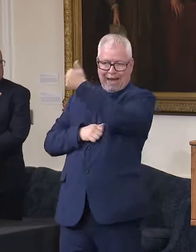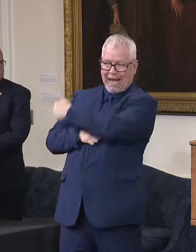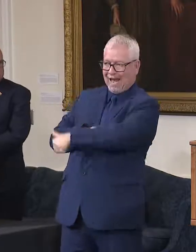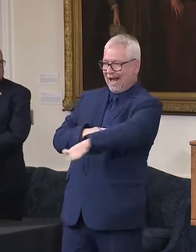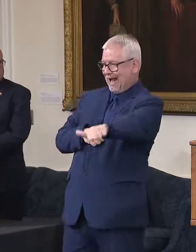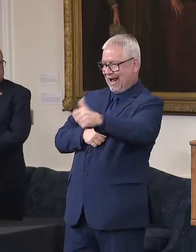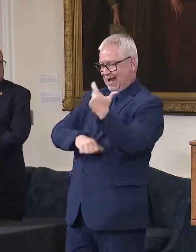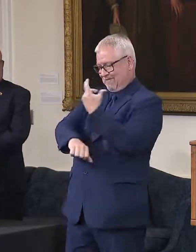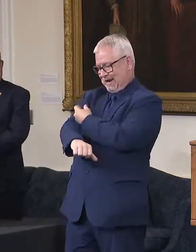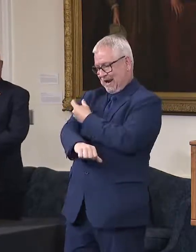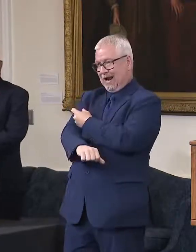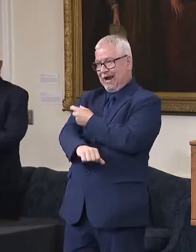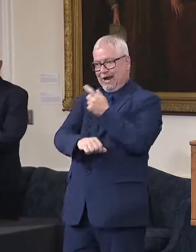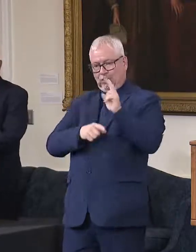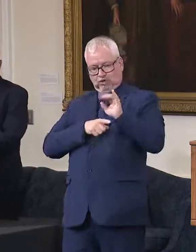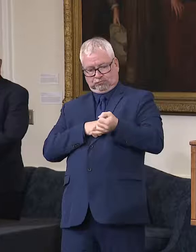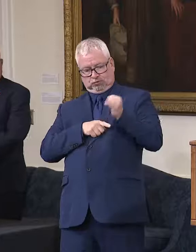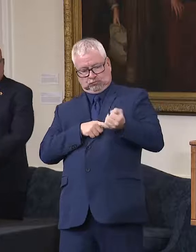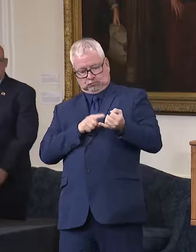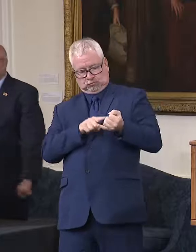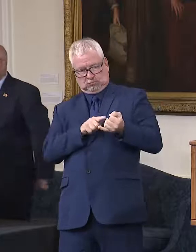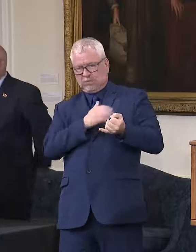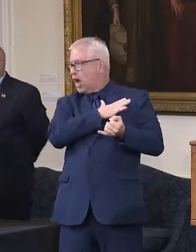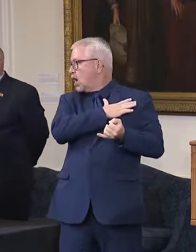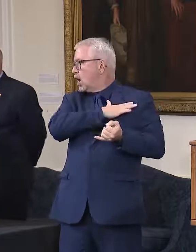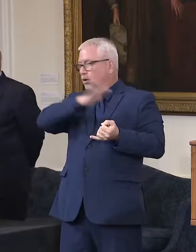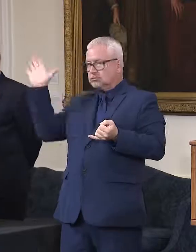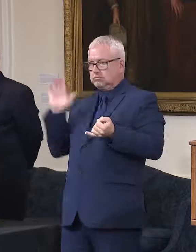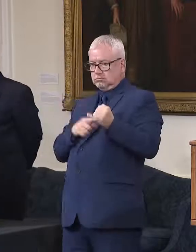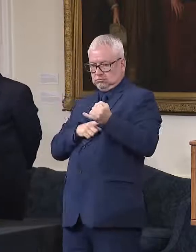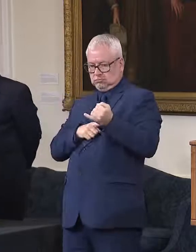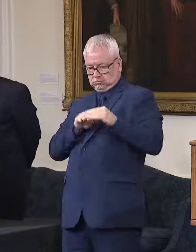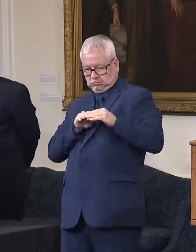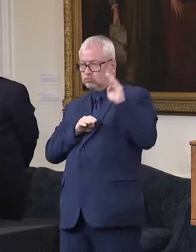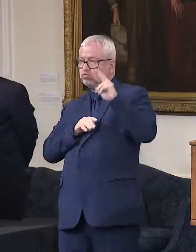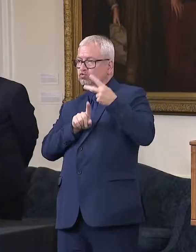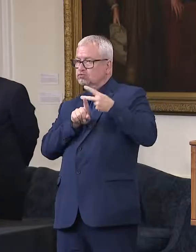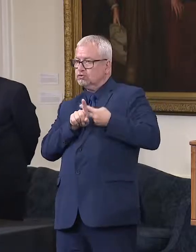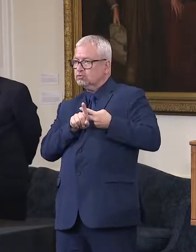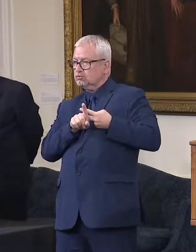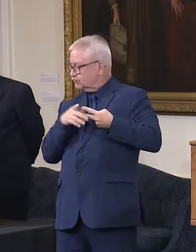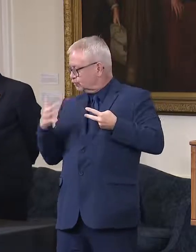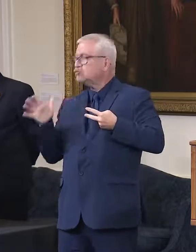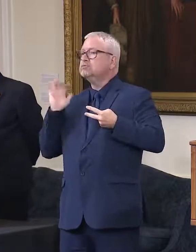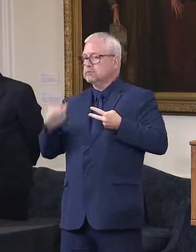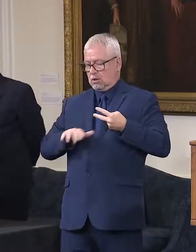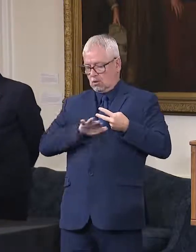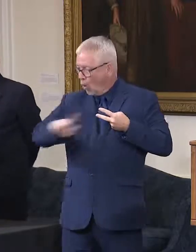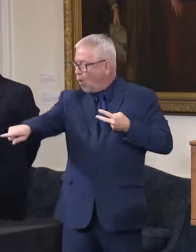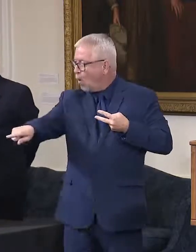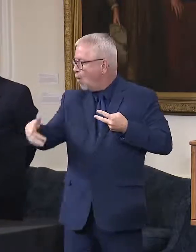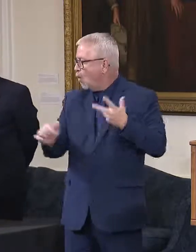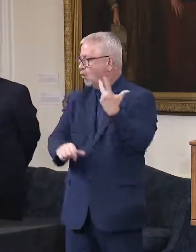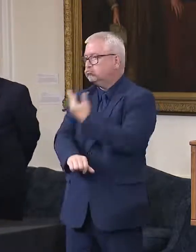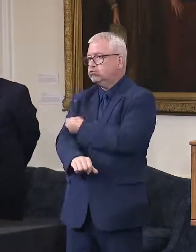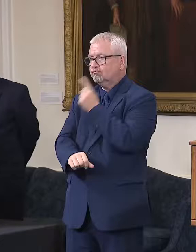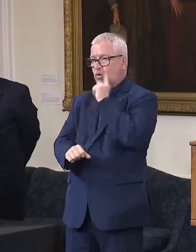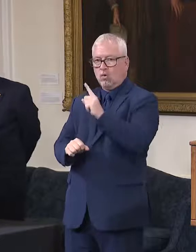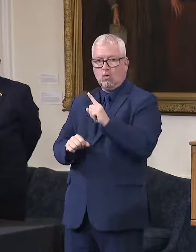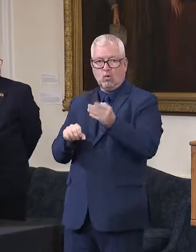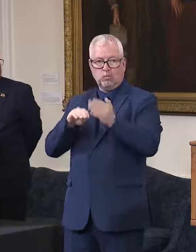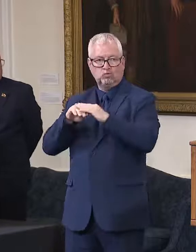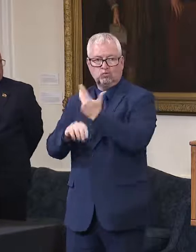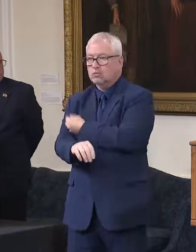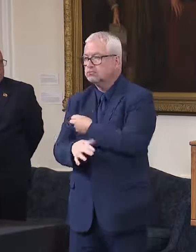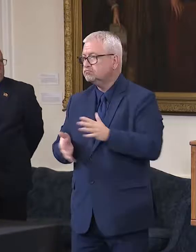Johnson vaccine 2 months or more ago should be looking for a booster of any kind. We have, as the Secretary indicated